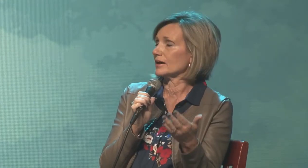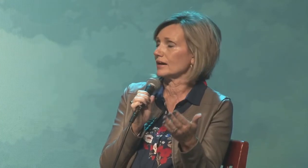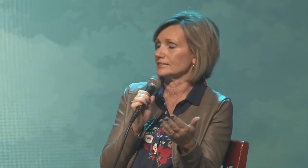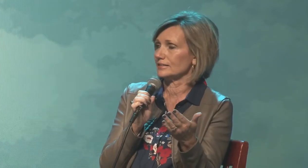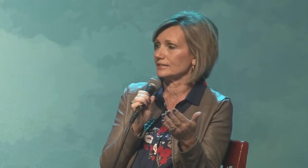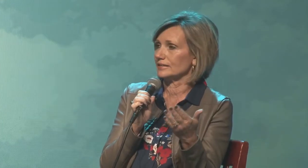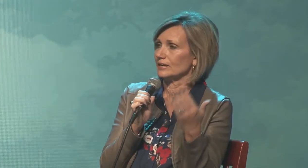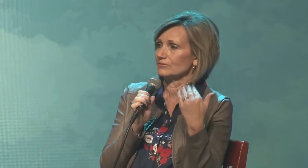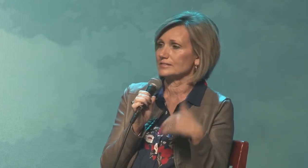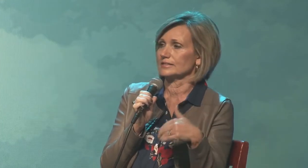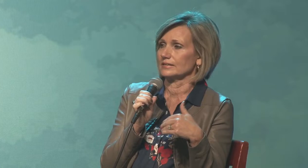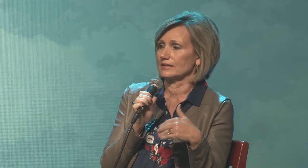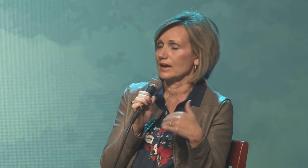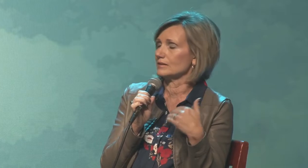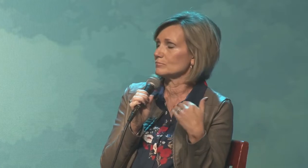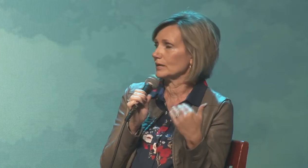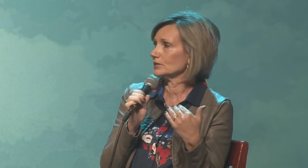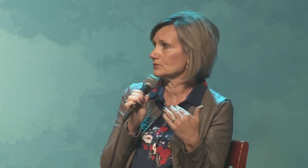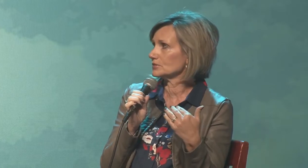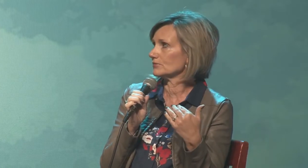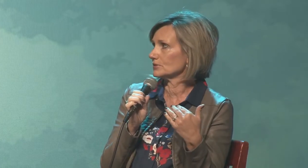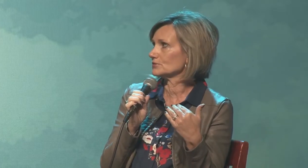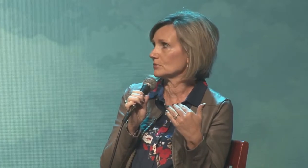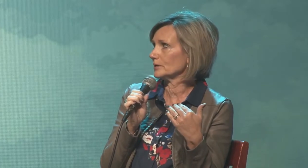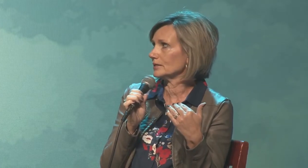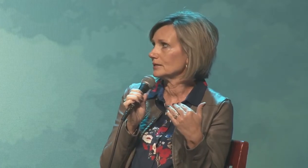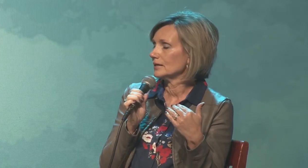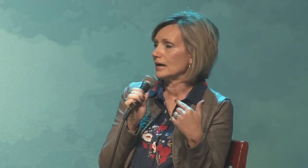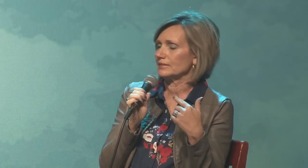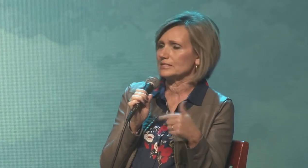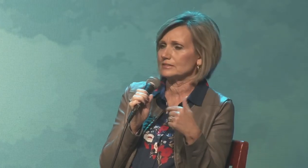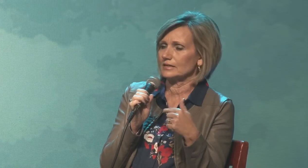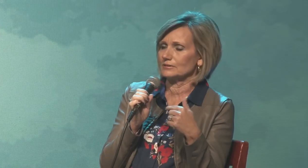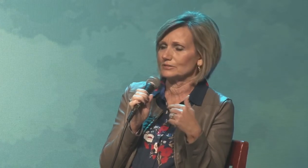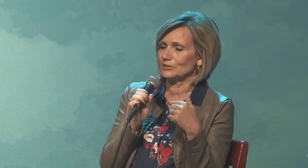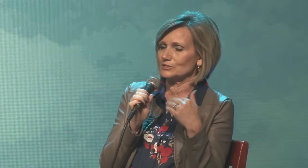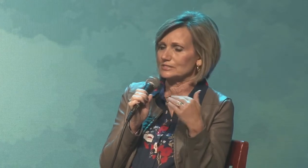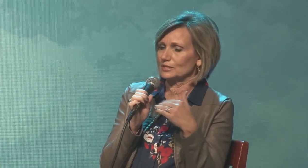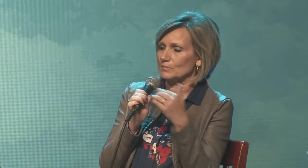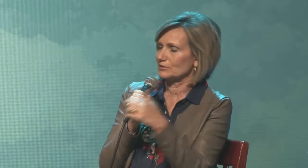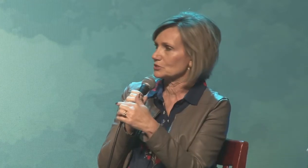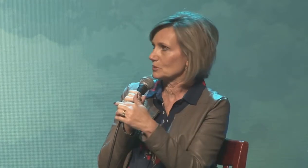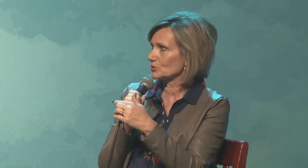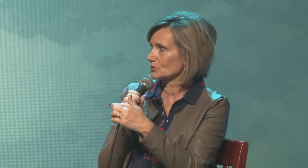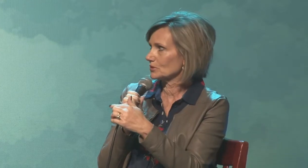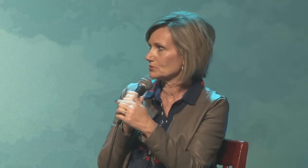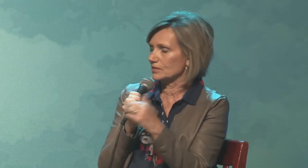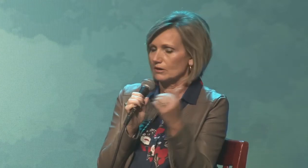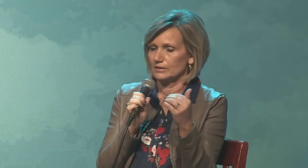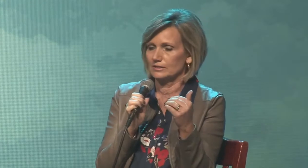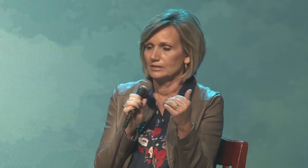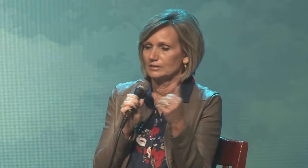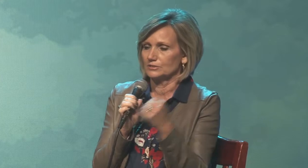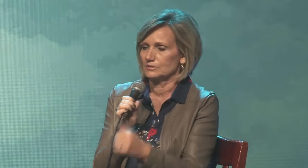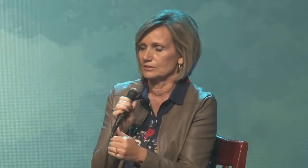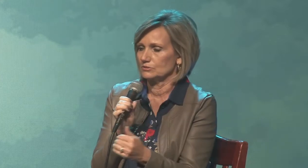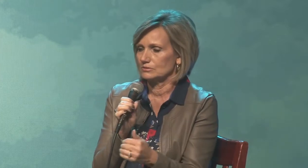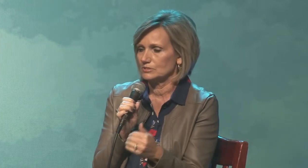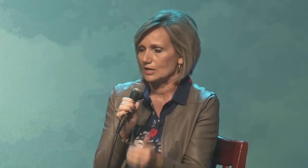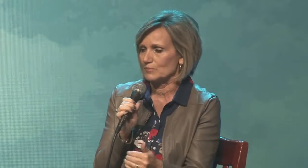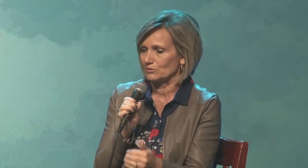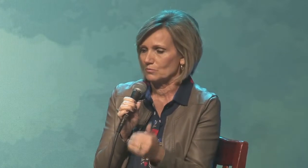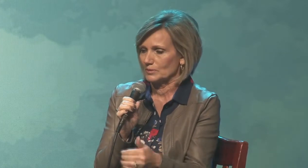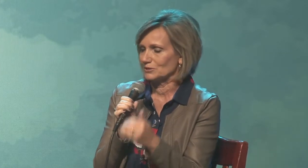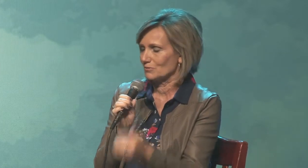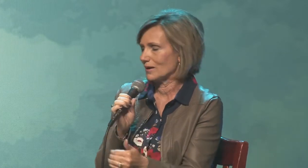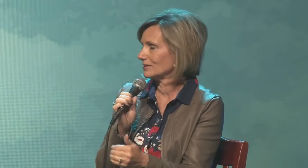of God identity, and resting in that made a huge difference for me. I think, just thinking about the scripture that we use there, and you